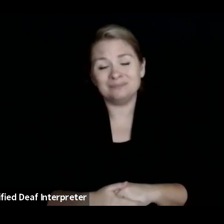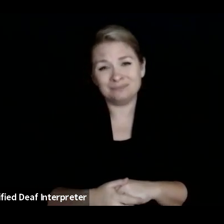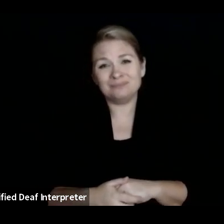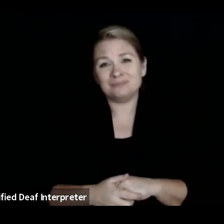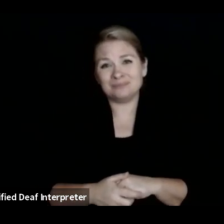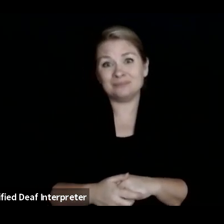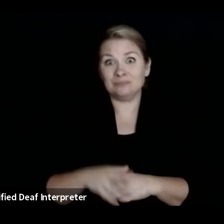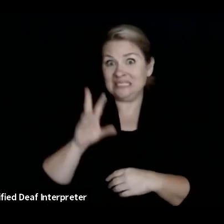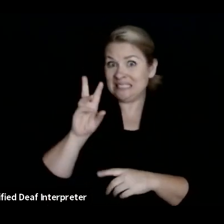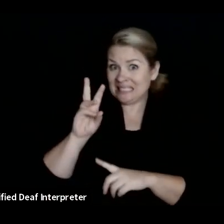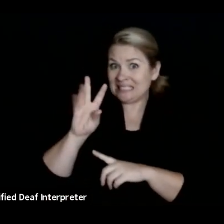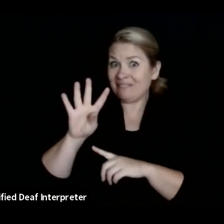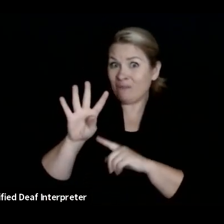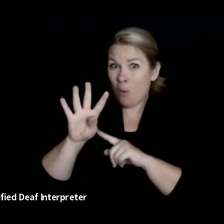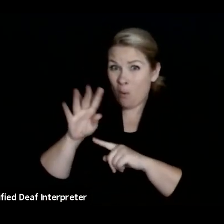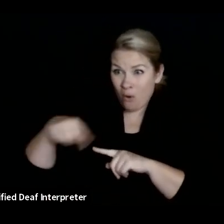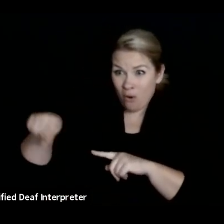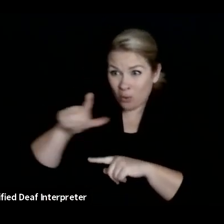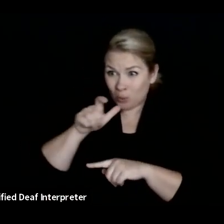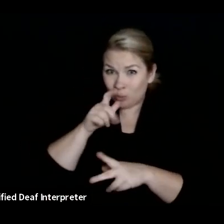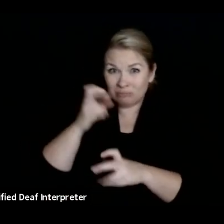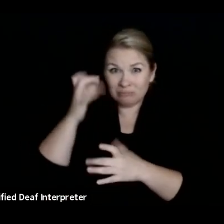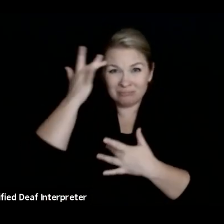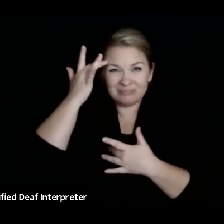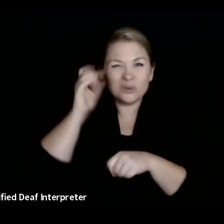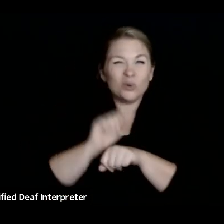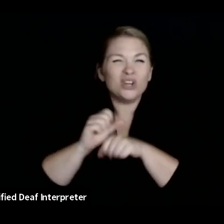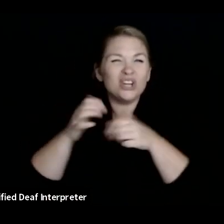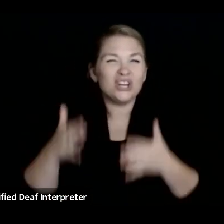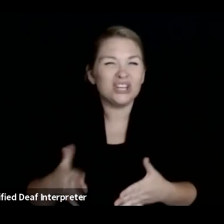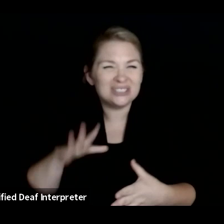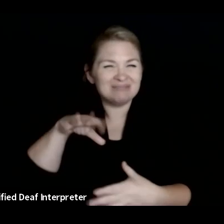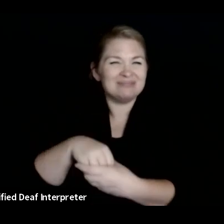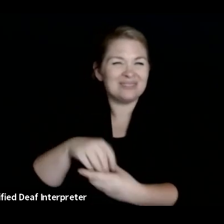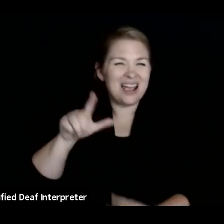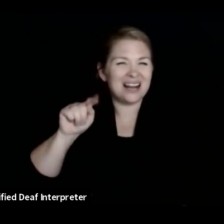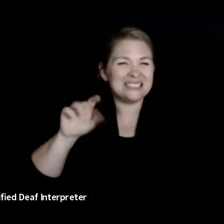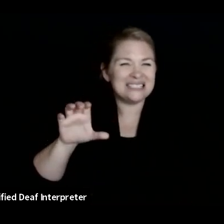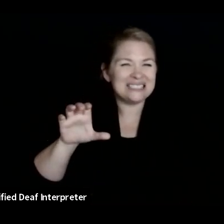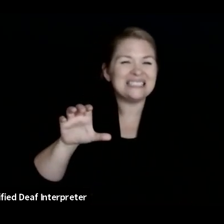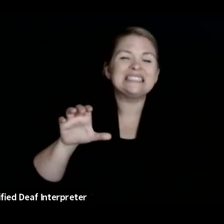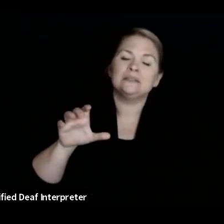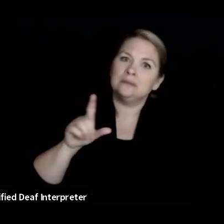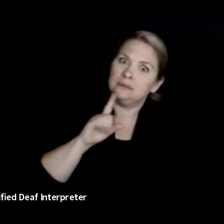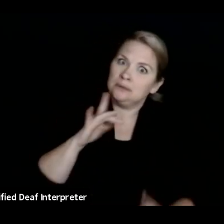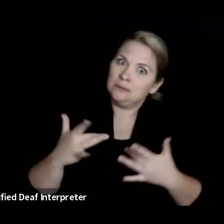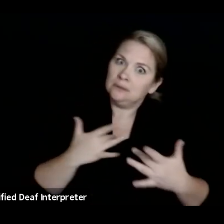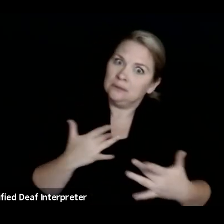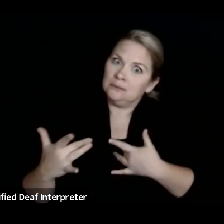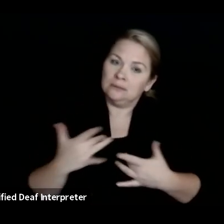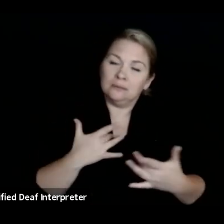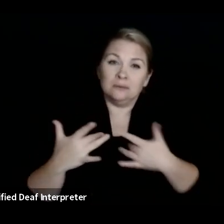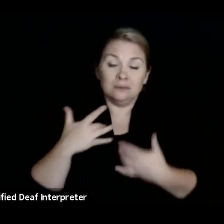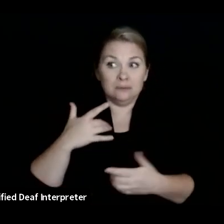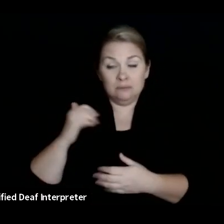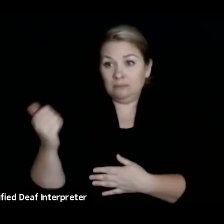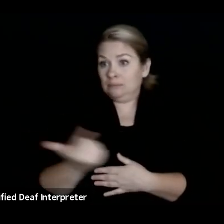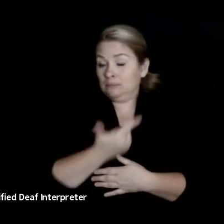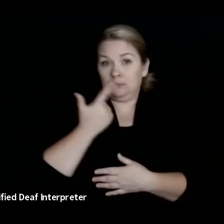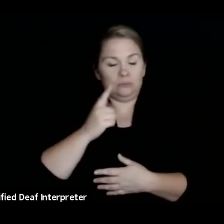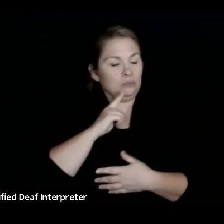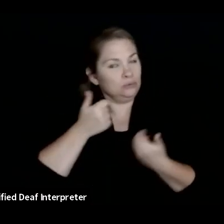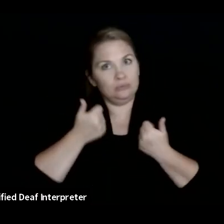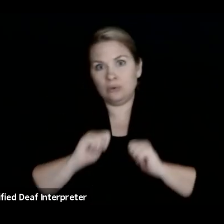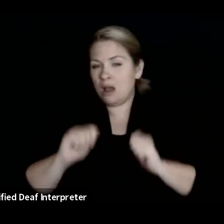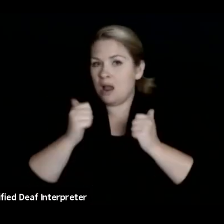is a concern for us because no matter how hard everyone works to prevent the spread of COVID among residents, there are limits to what we